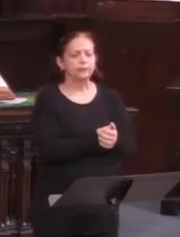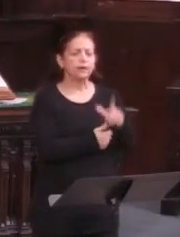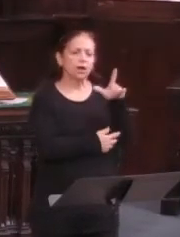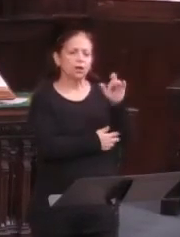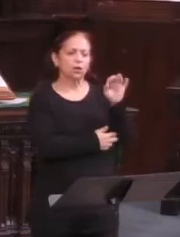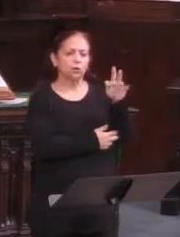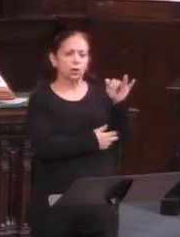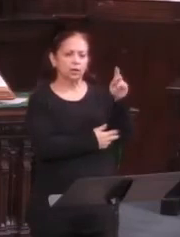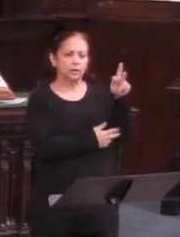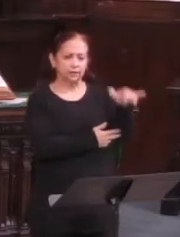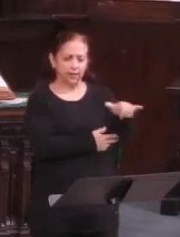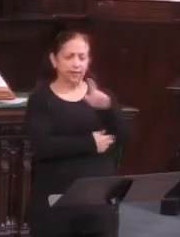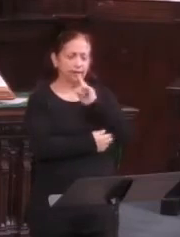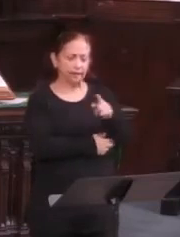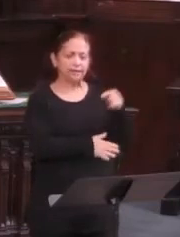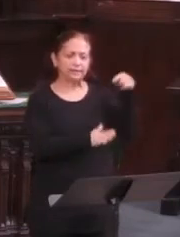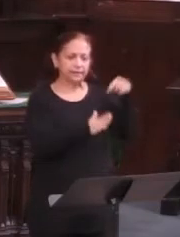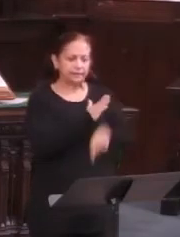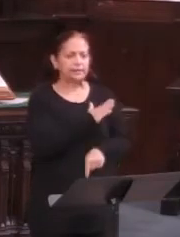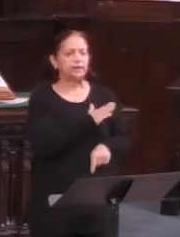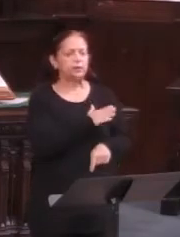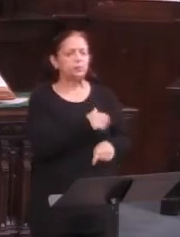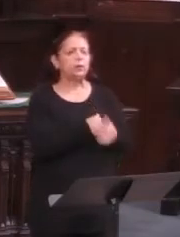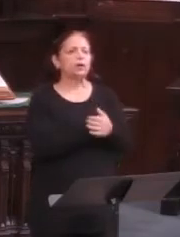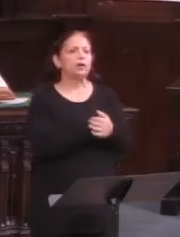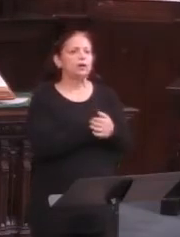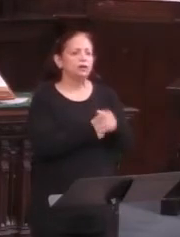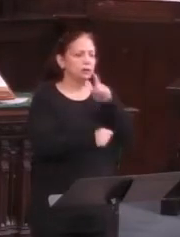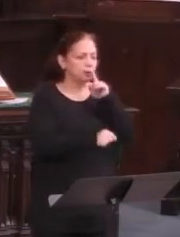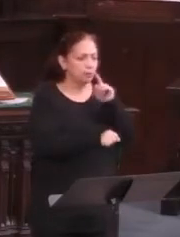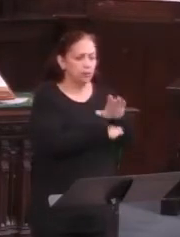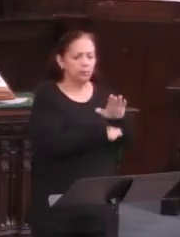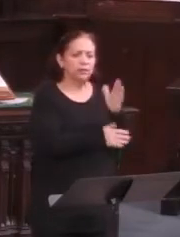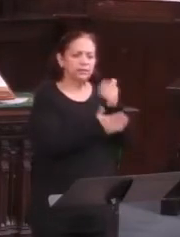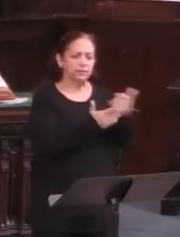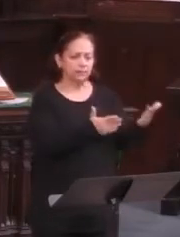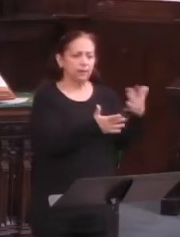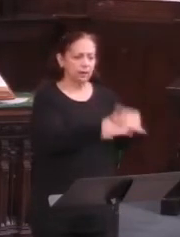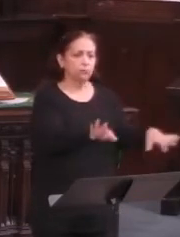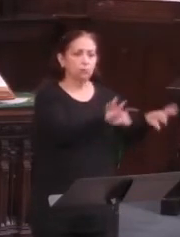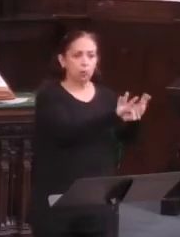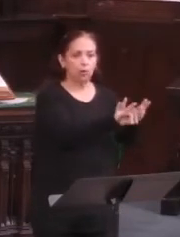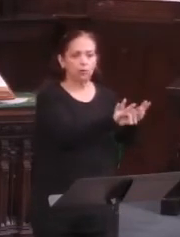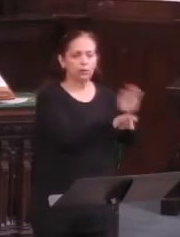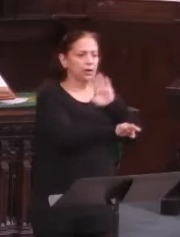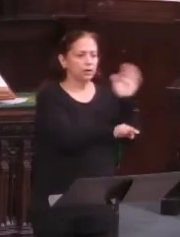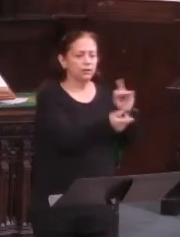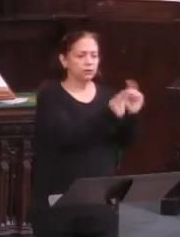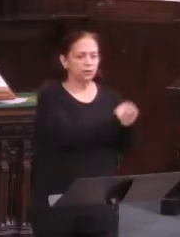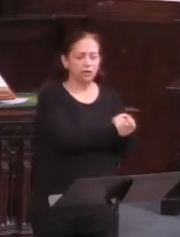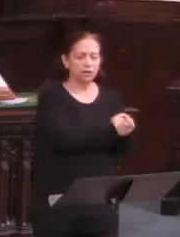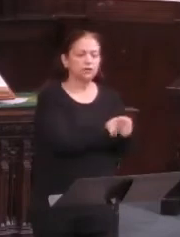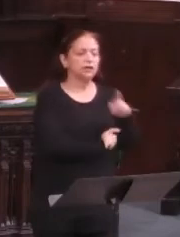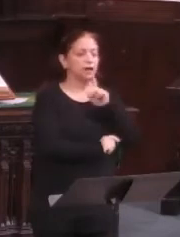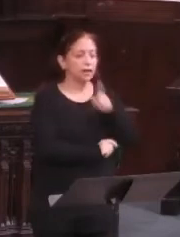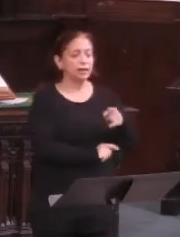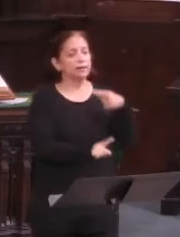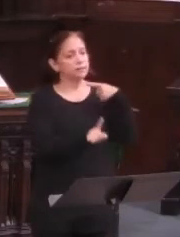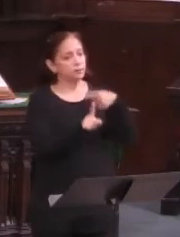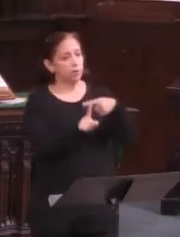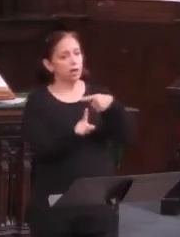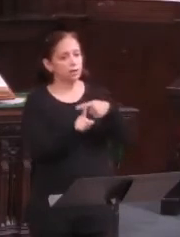Loyalty is a deep and unwavering commitment to something important, and it can and does play a positive